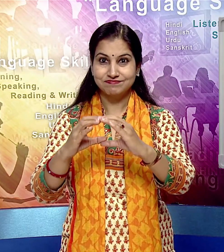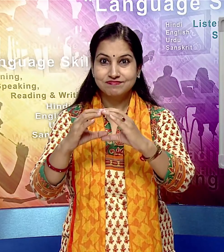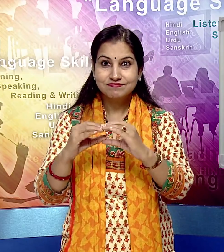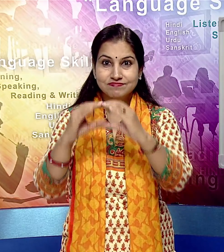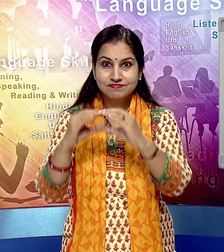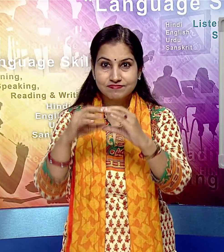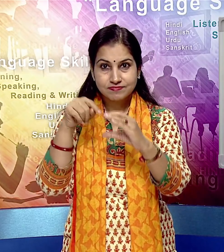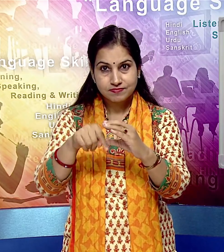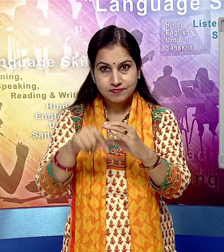buns,